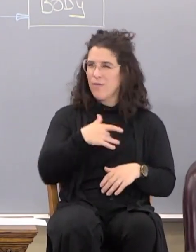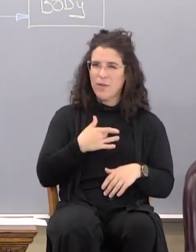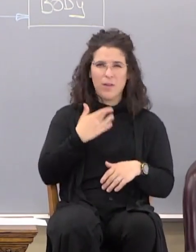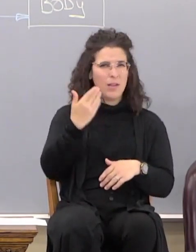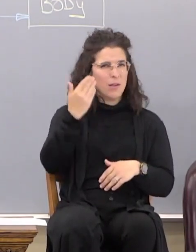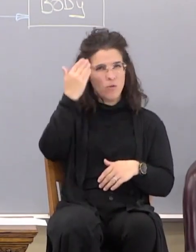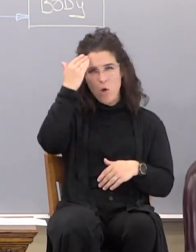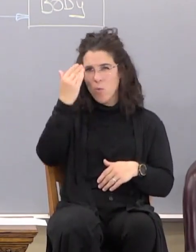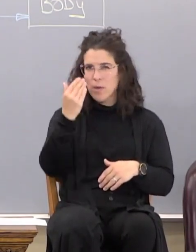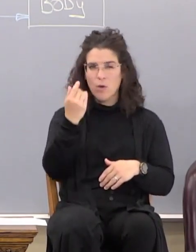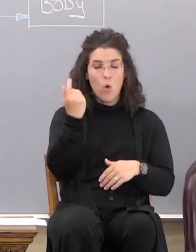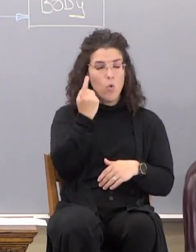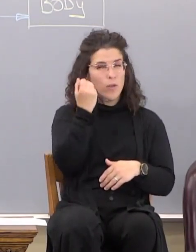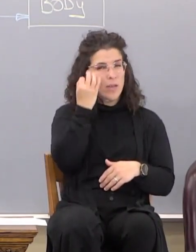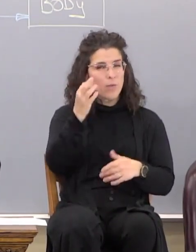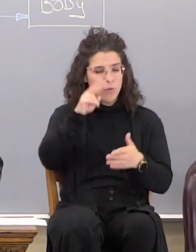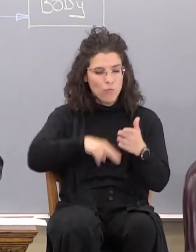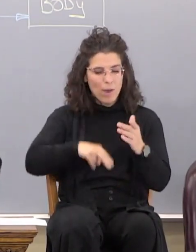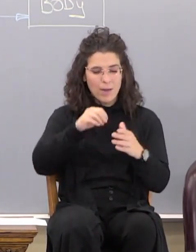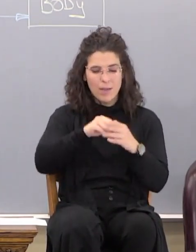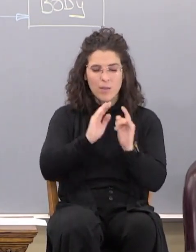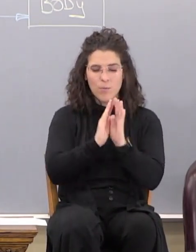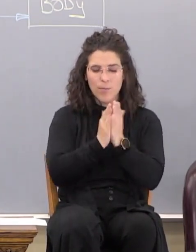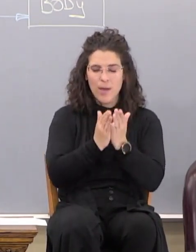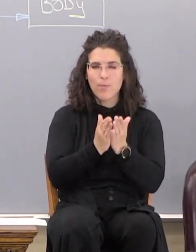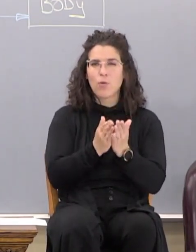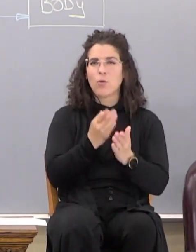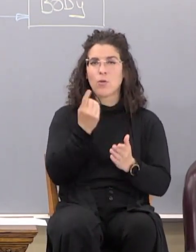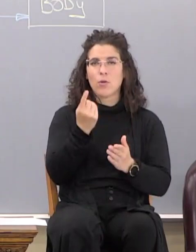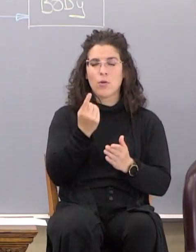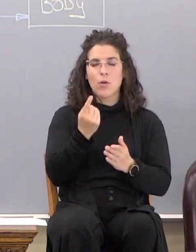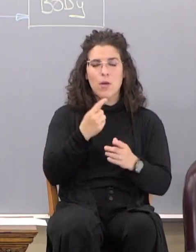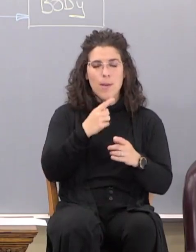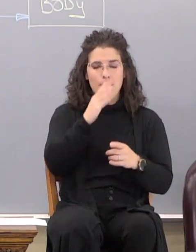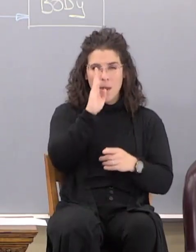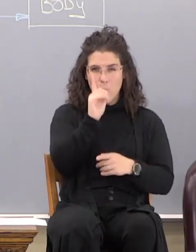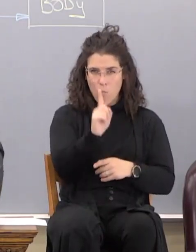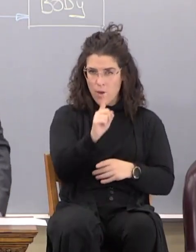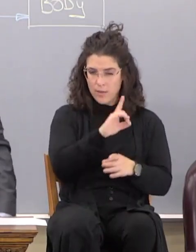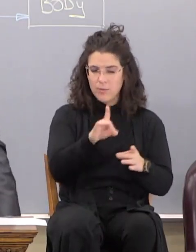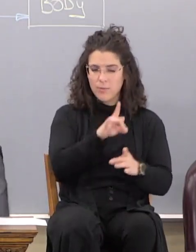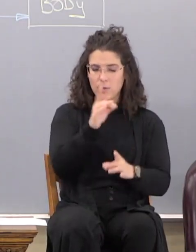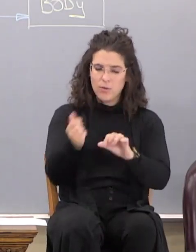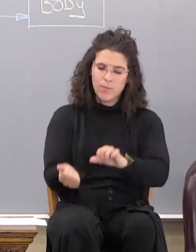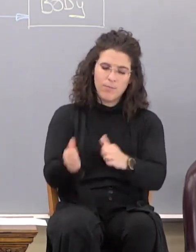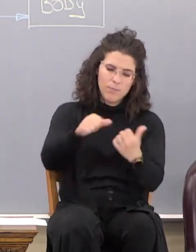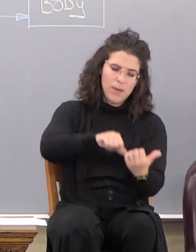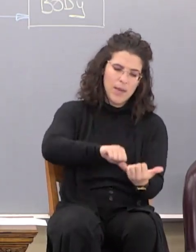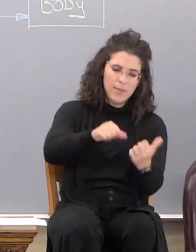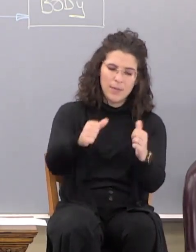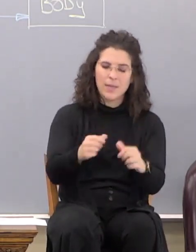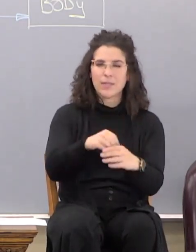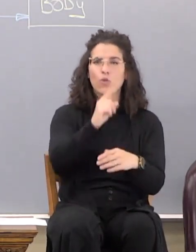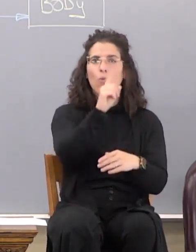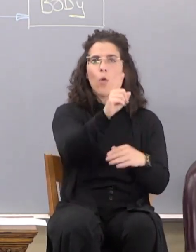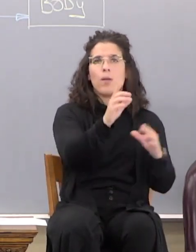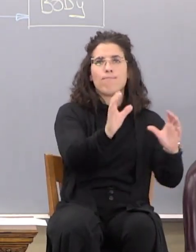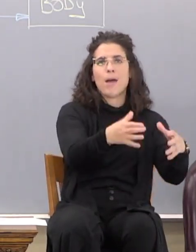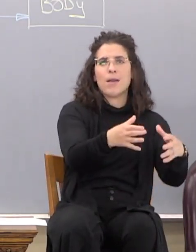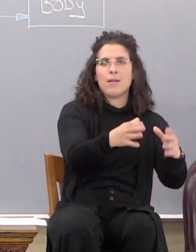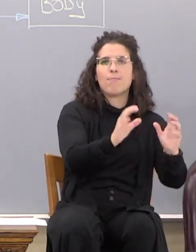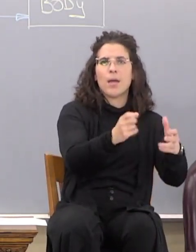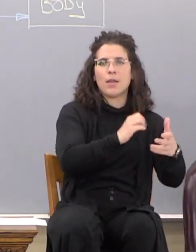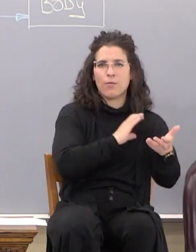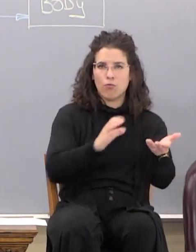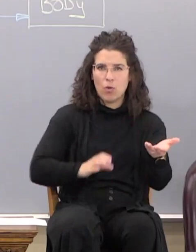know it if you didn't read it in the Word of God. But when you read it in the Bible, he says, by one Spirit are we all baptized into one body, the body of